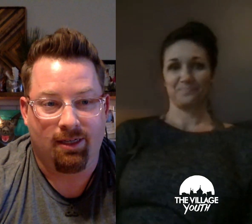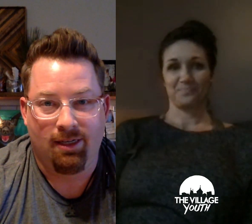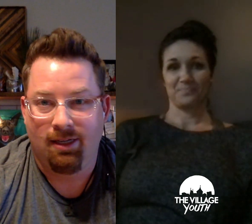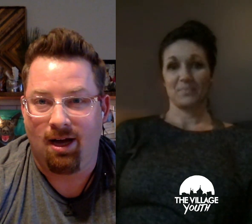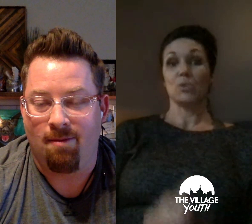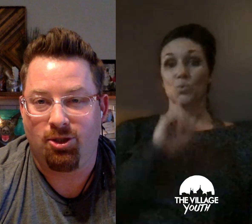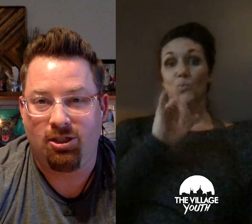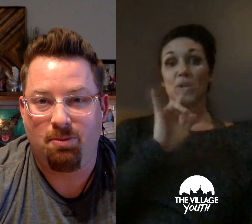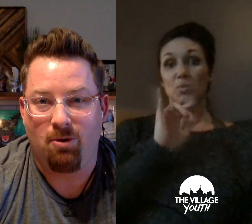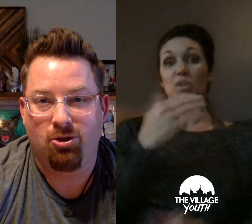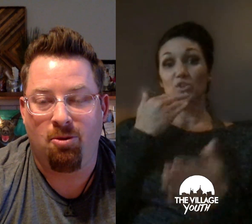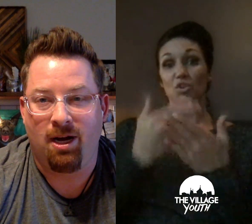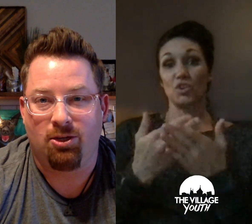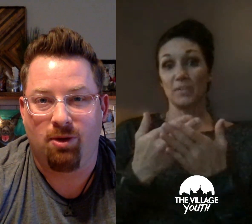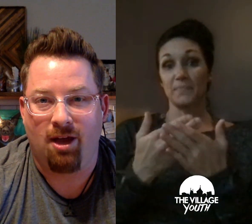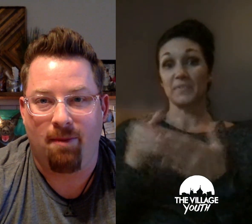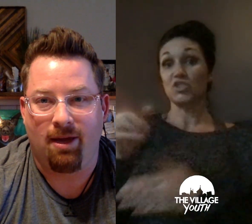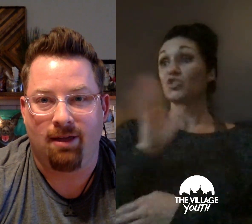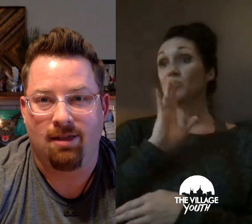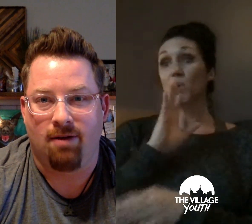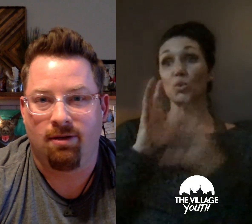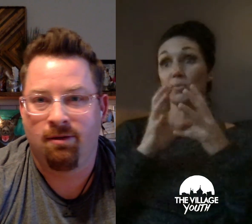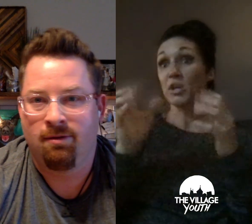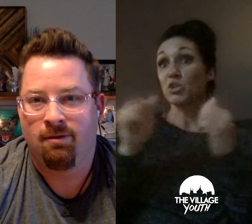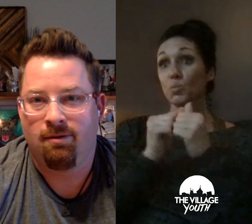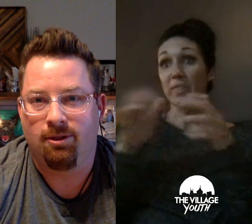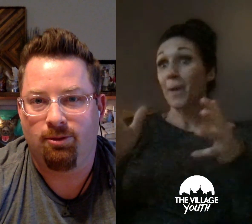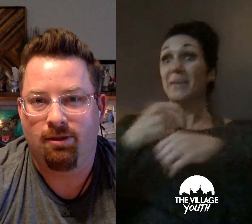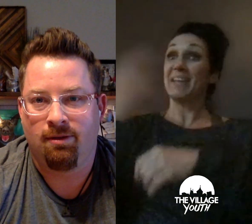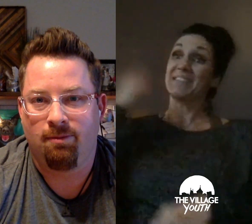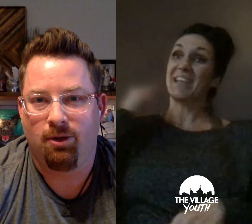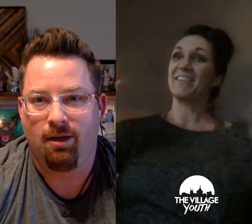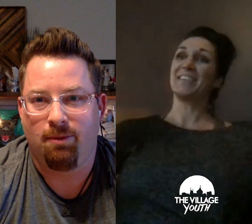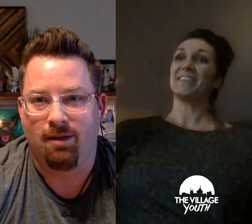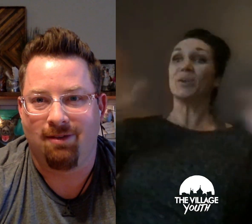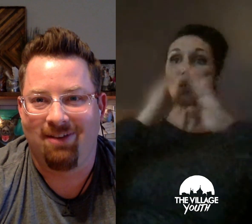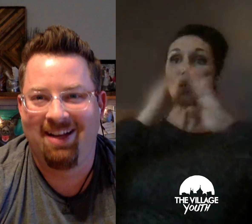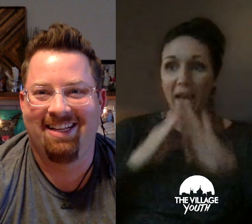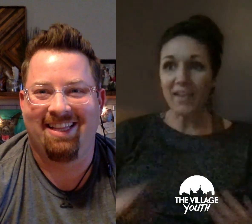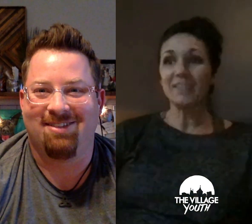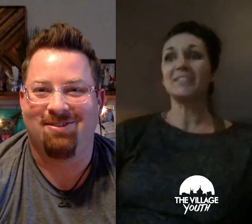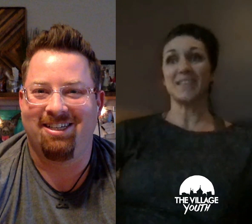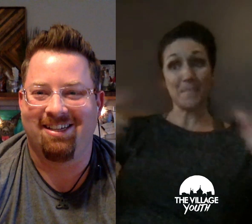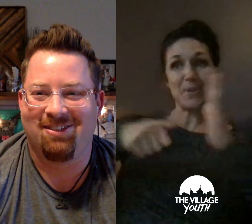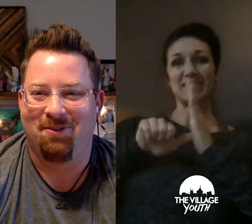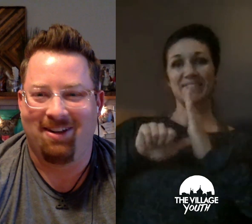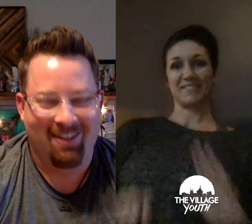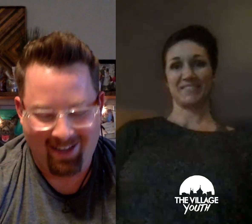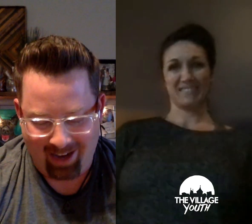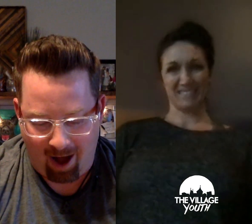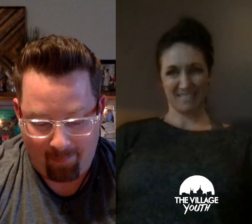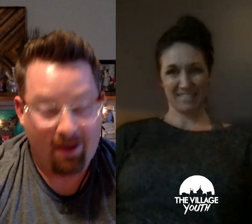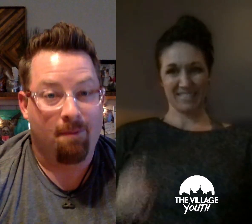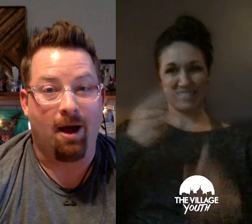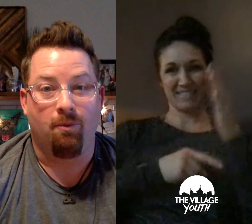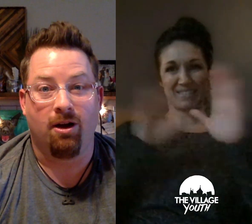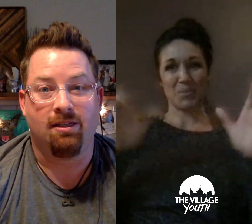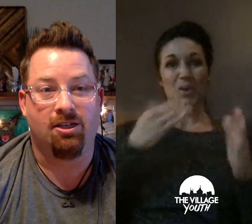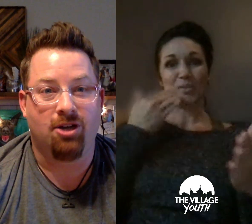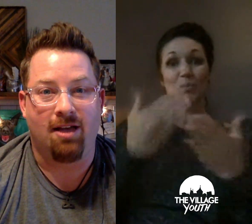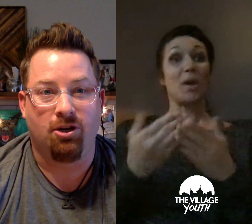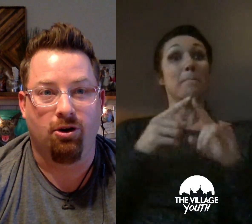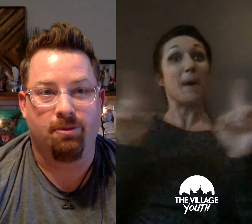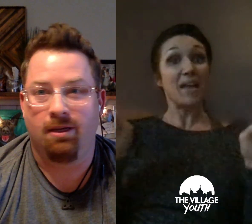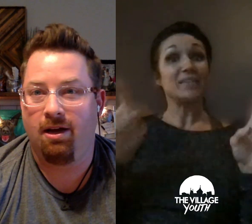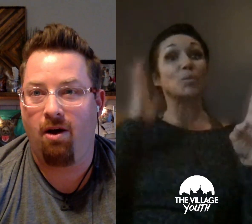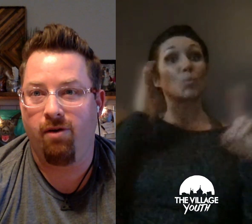really good. She spoke so much without making a sound, which was pretty impressive. That's what she does so well. But we're going to send